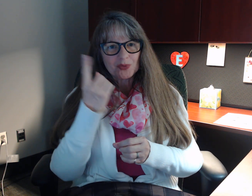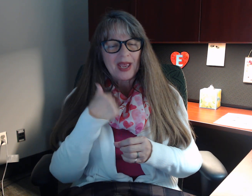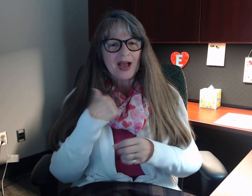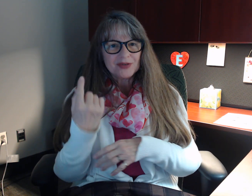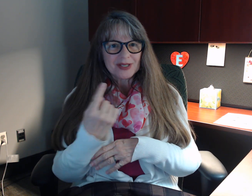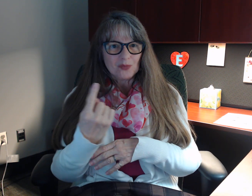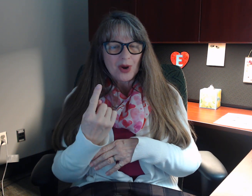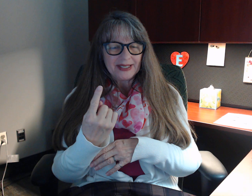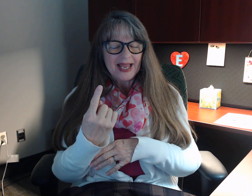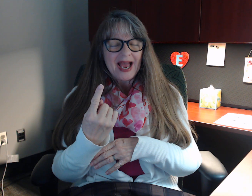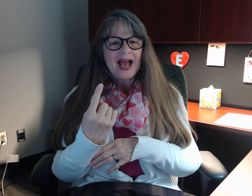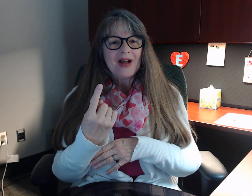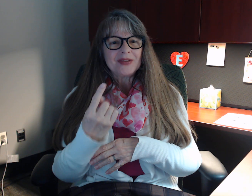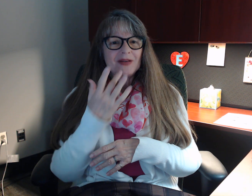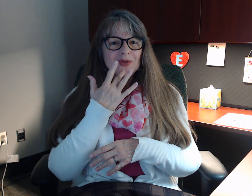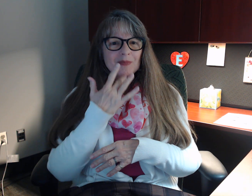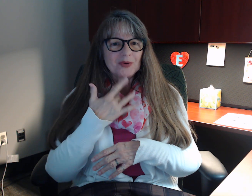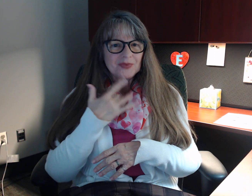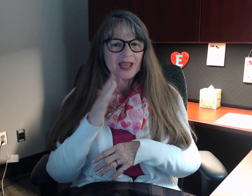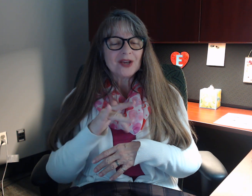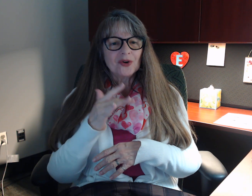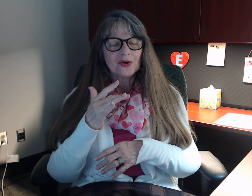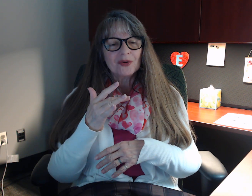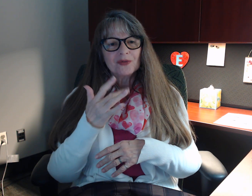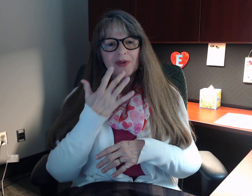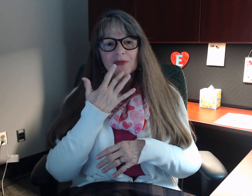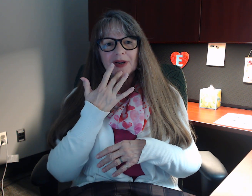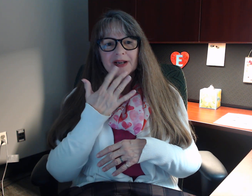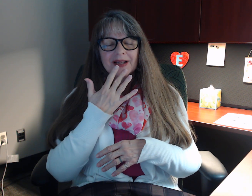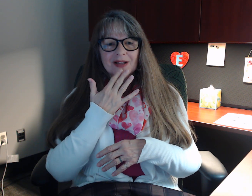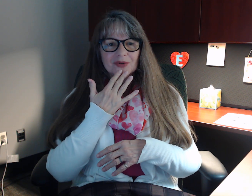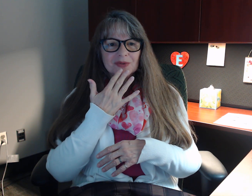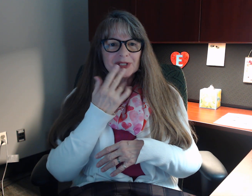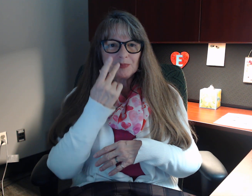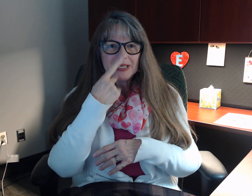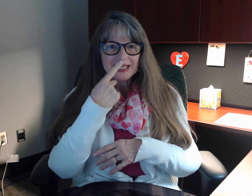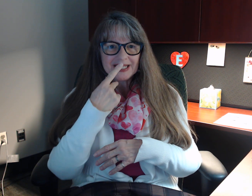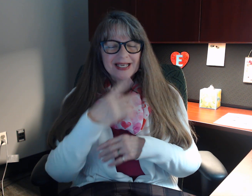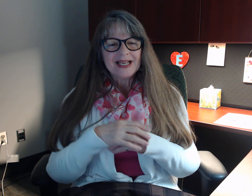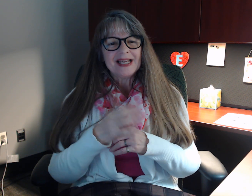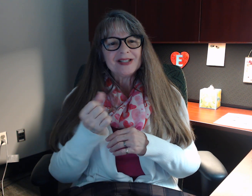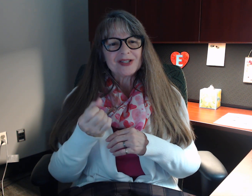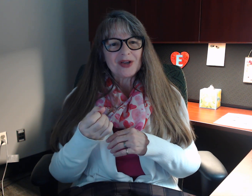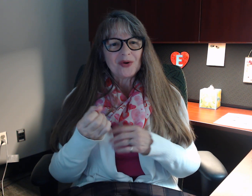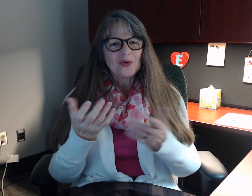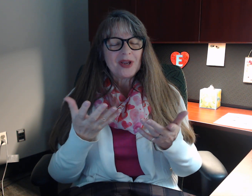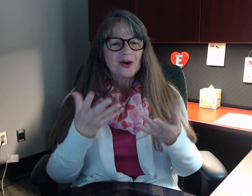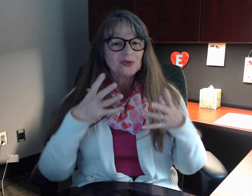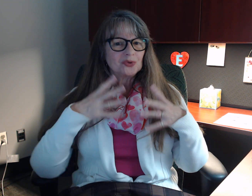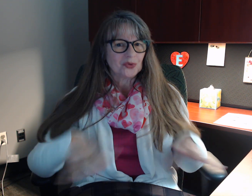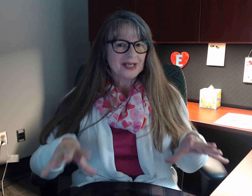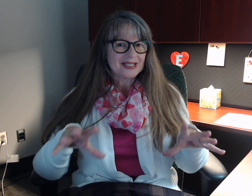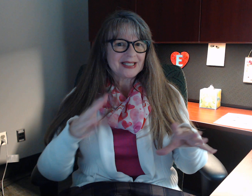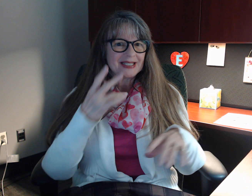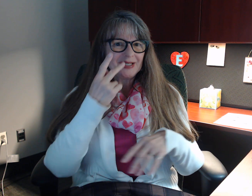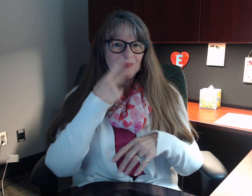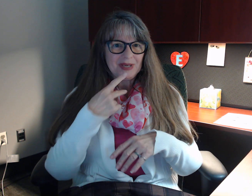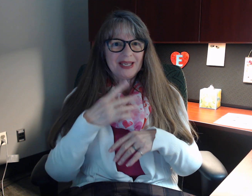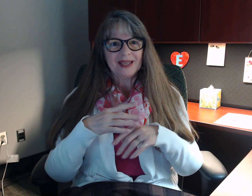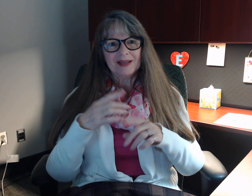have someone that's having a birthday and her favorite color is pink. And so we all dressed in pink, and